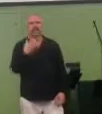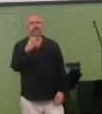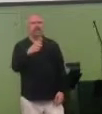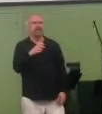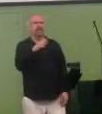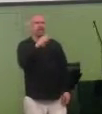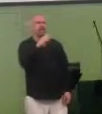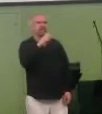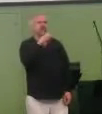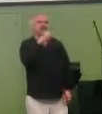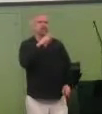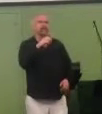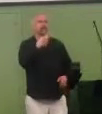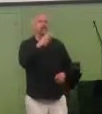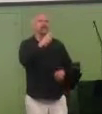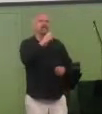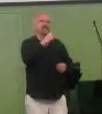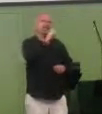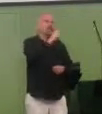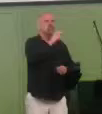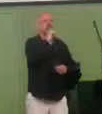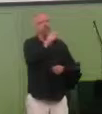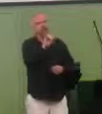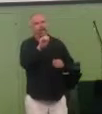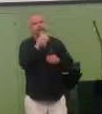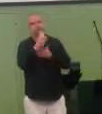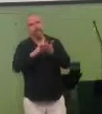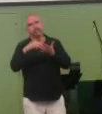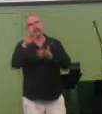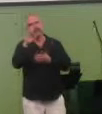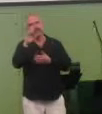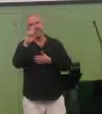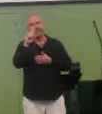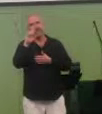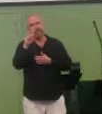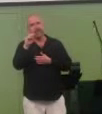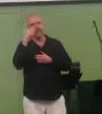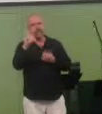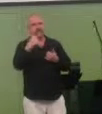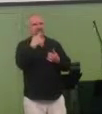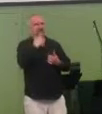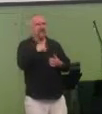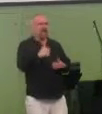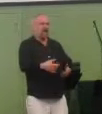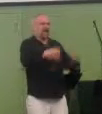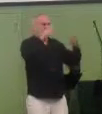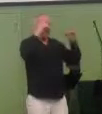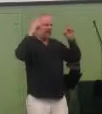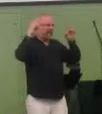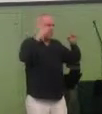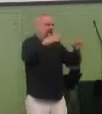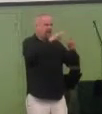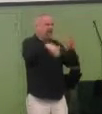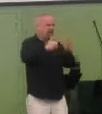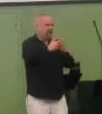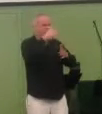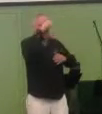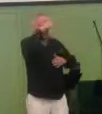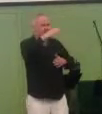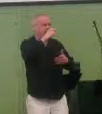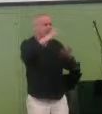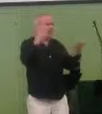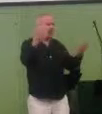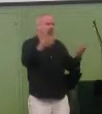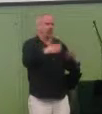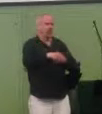his intention to not actually be a, quote, man, even after transition, or to,